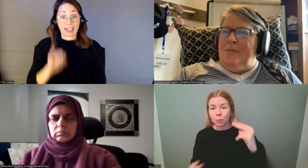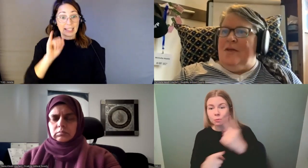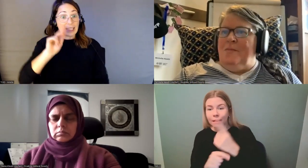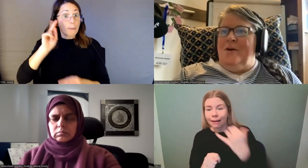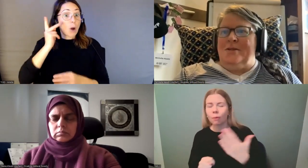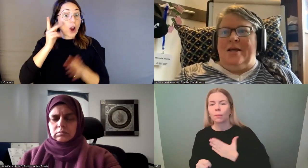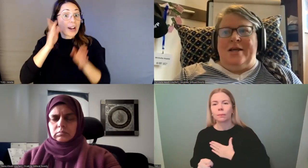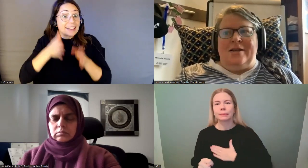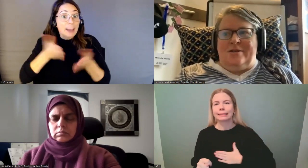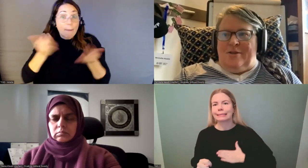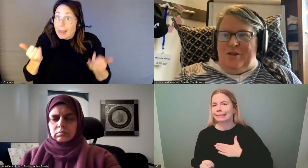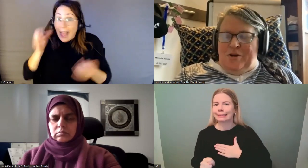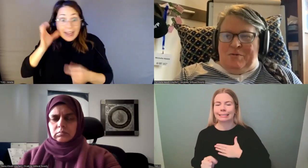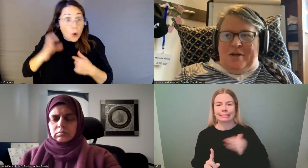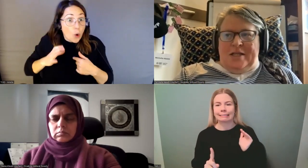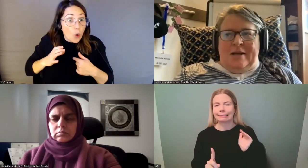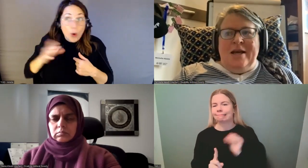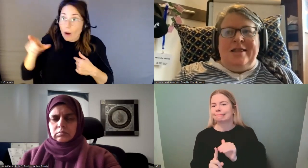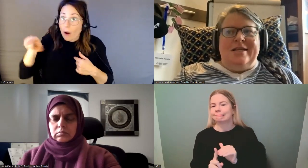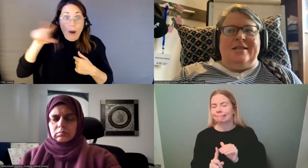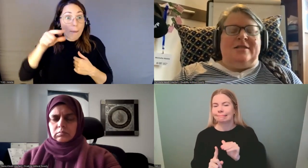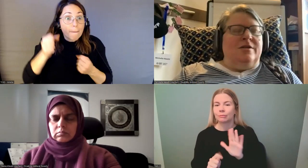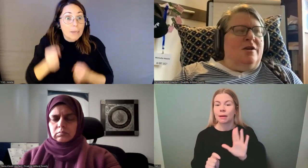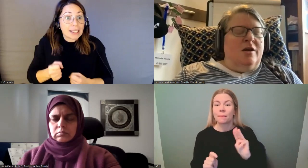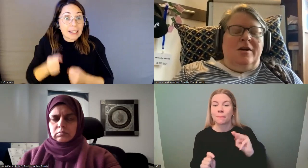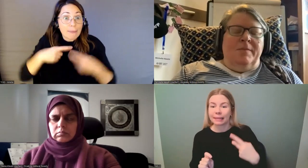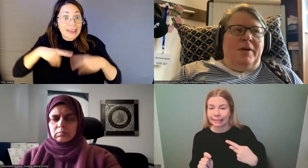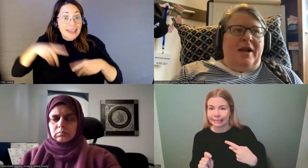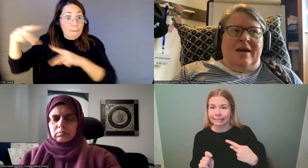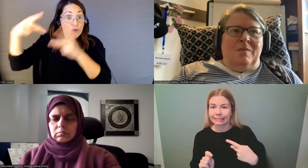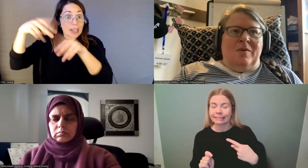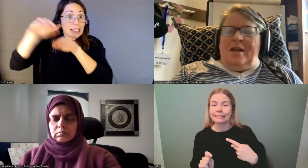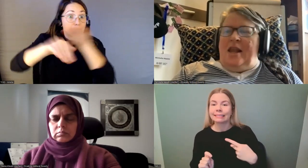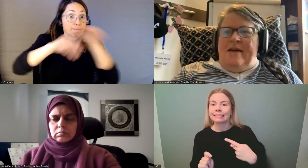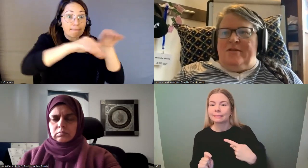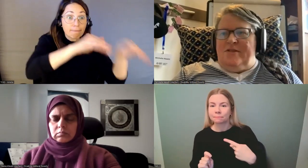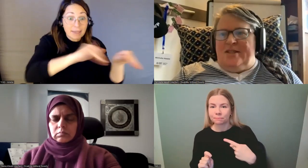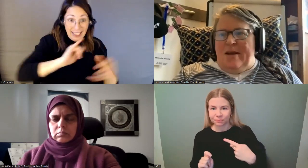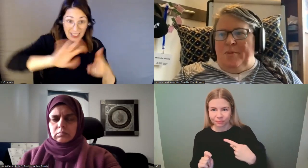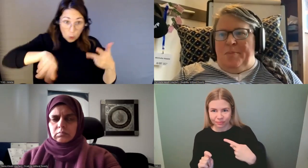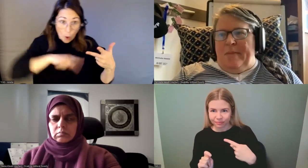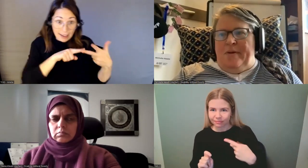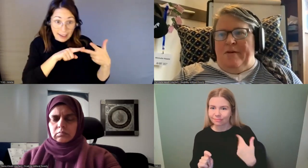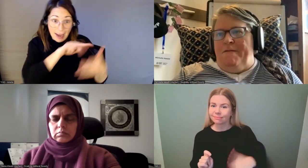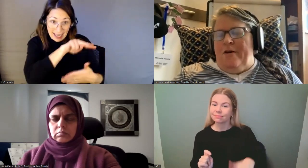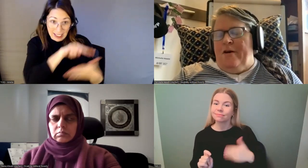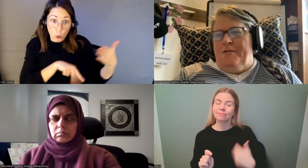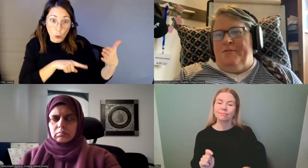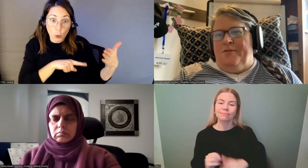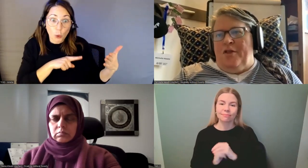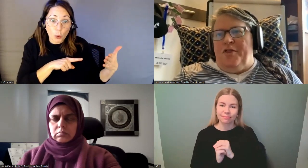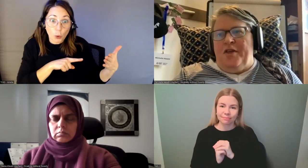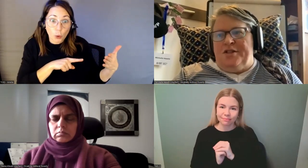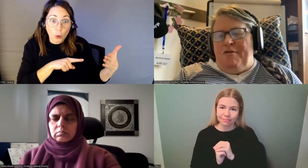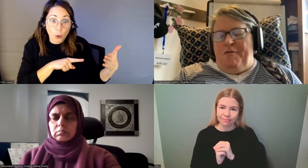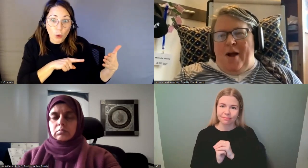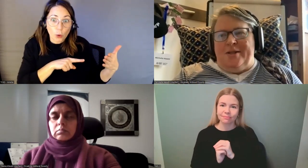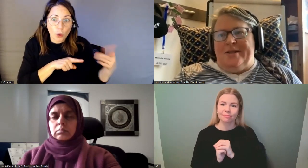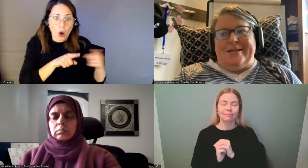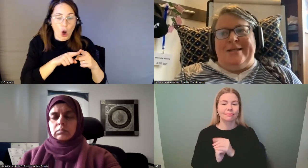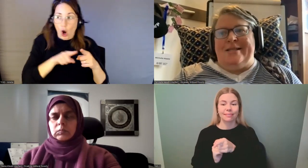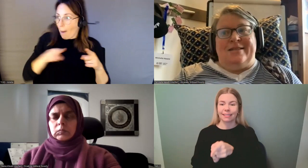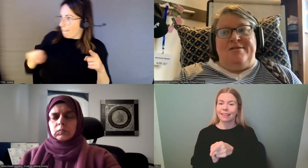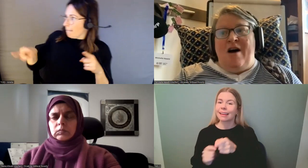MPs something, once it gets to third reading, this is playing with the lives of disabled people for the theatre